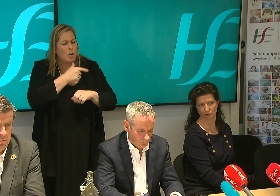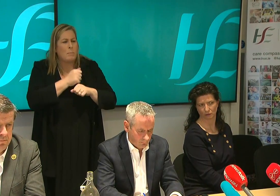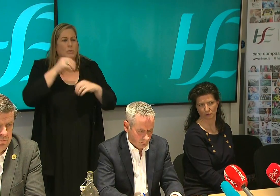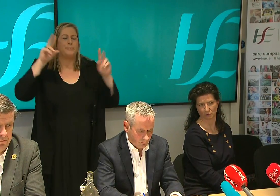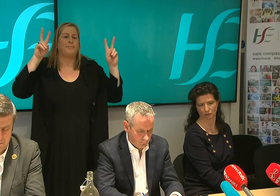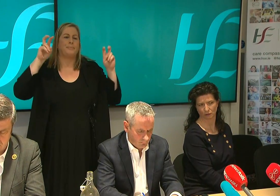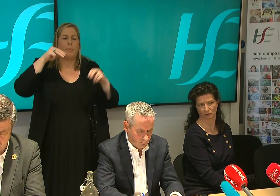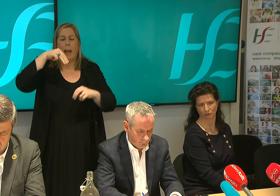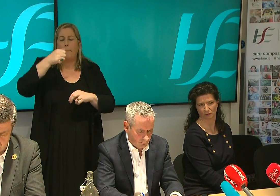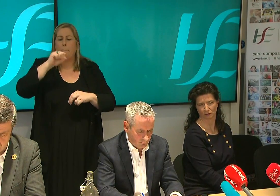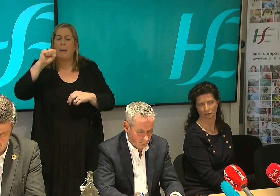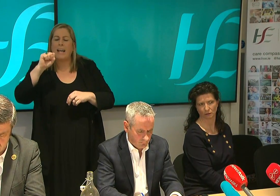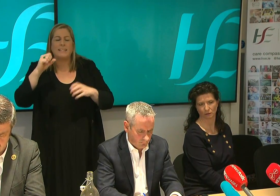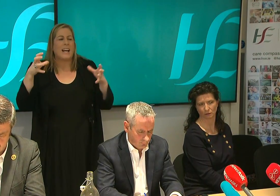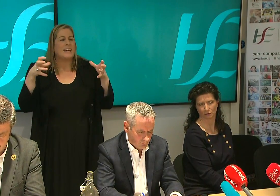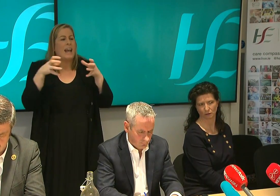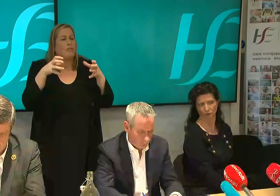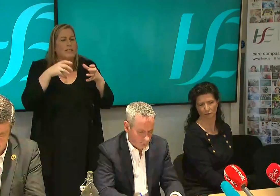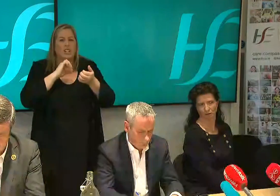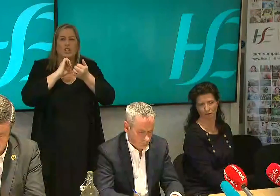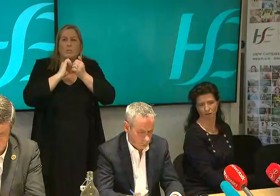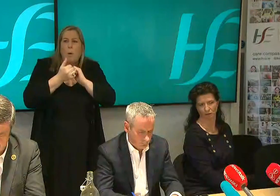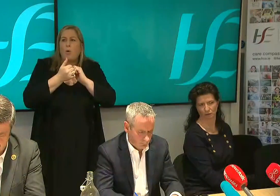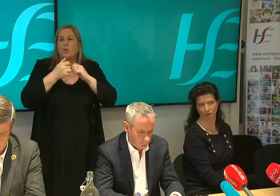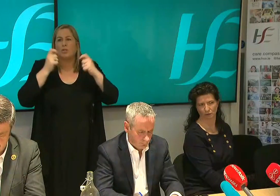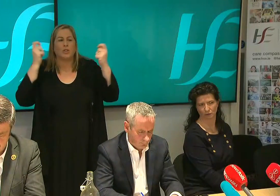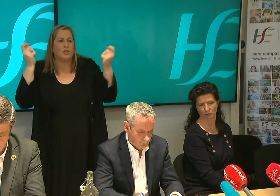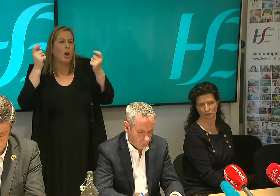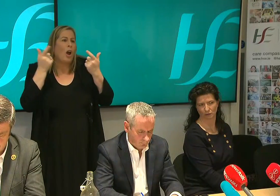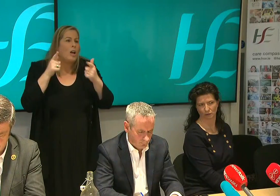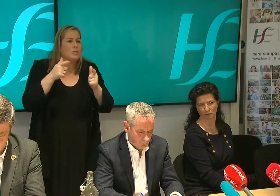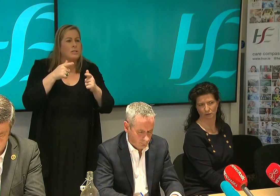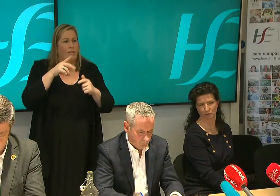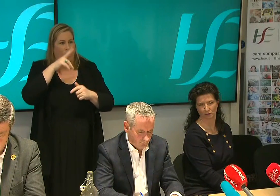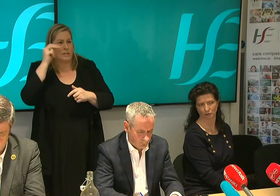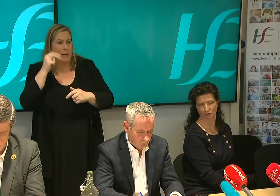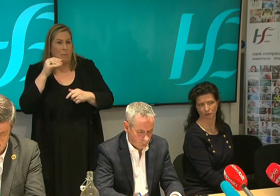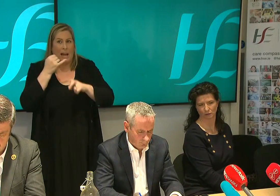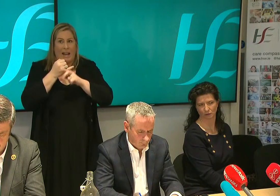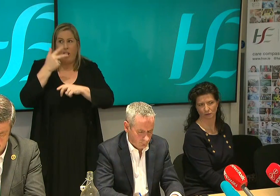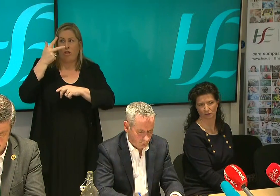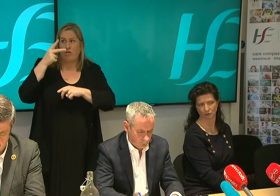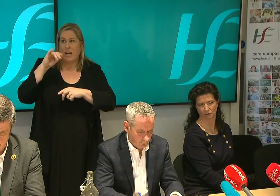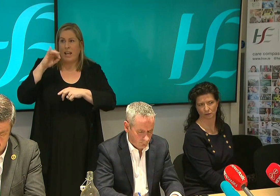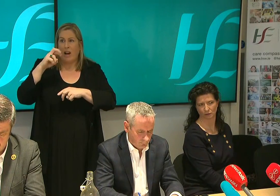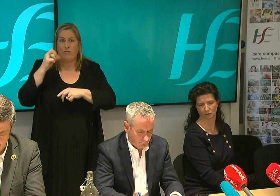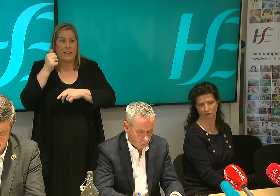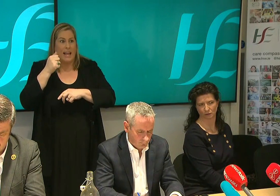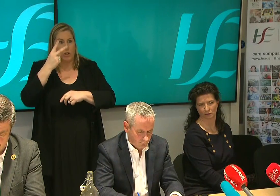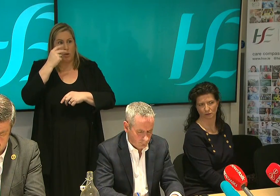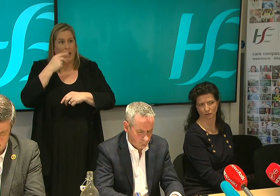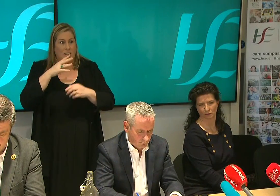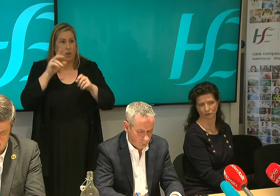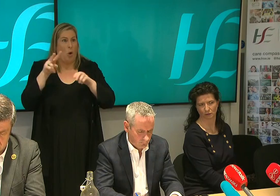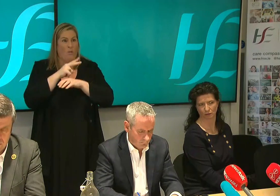being finalised. So what is the position at the moment? Obviously, just to give you an example, there's a sold-out game in the 3 Arena tonight, over 10,000 people will be there. So,